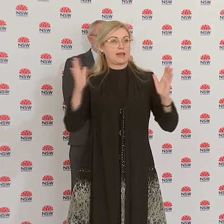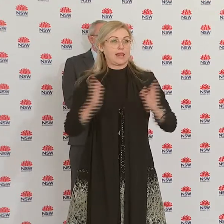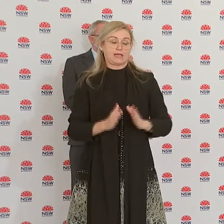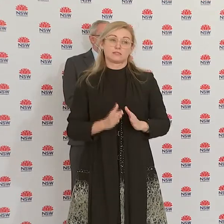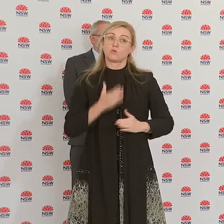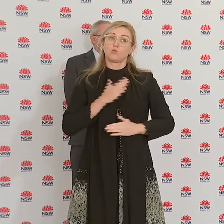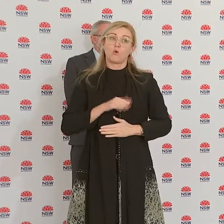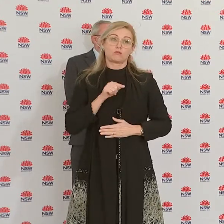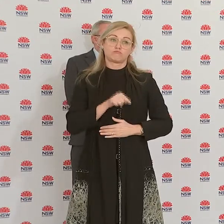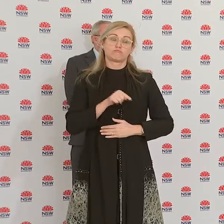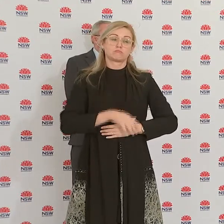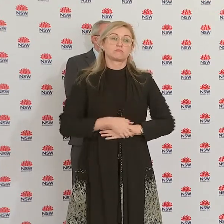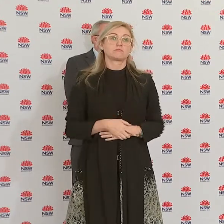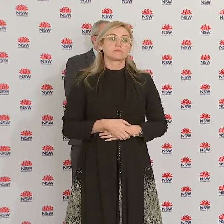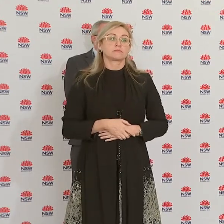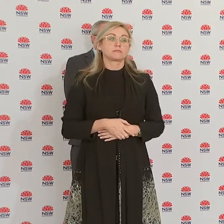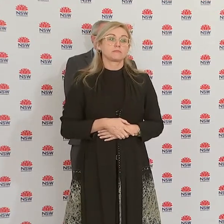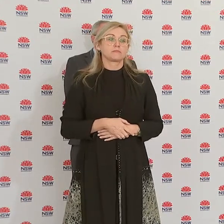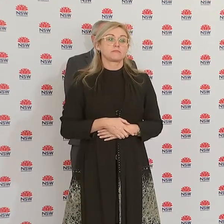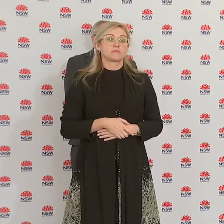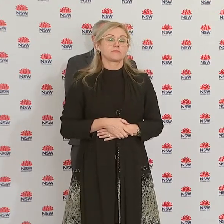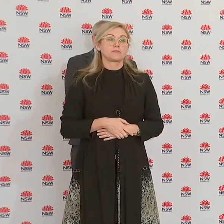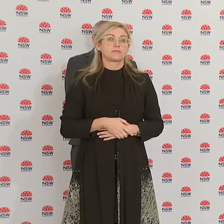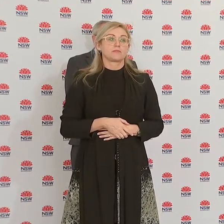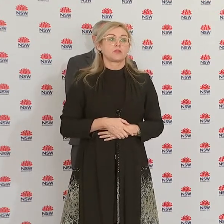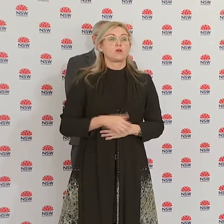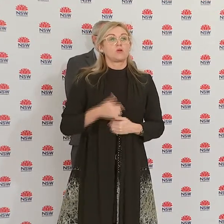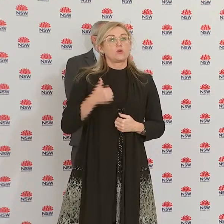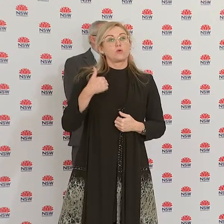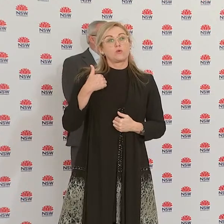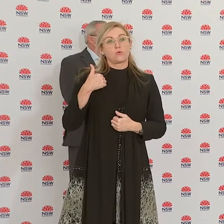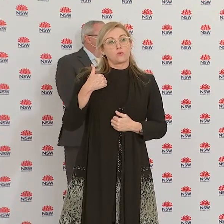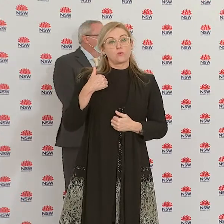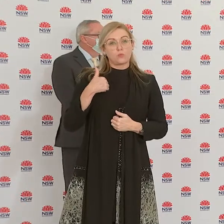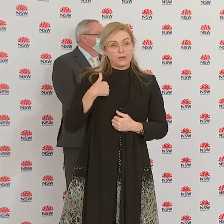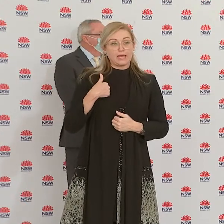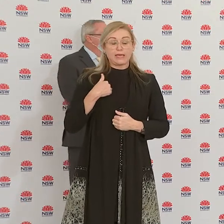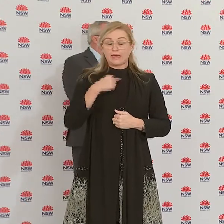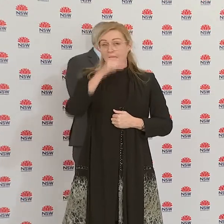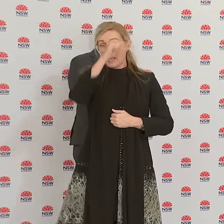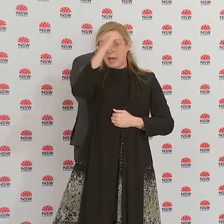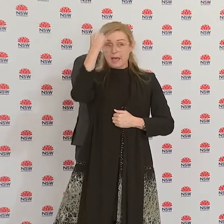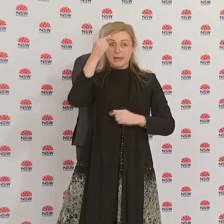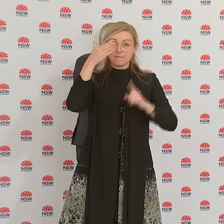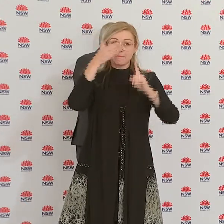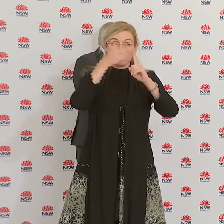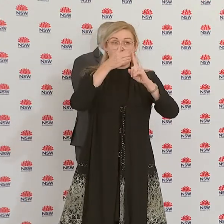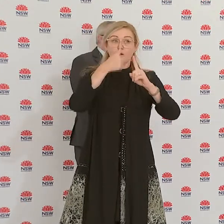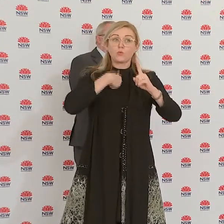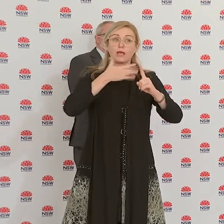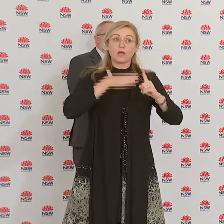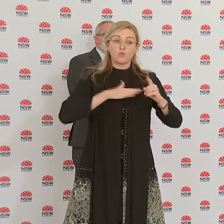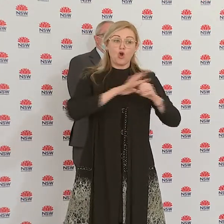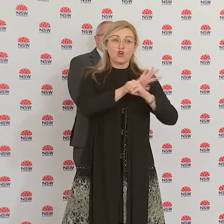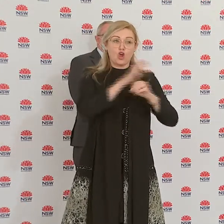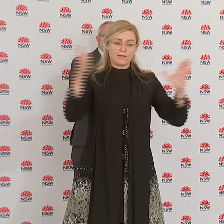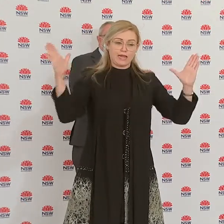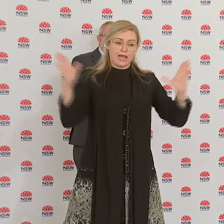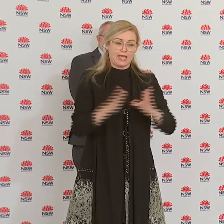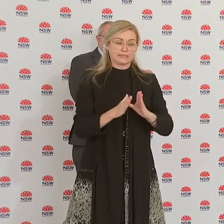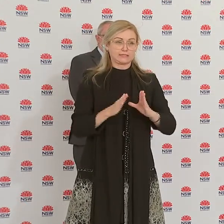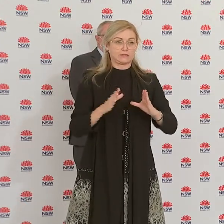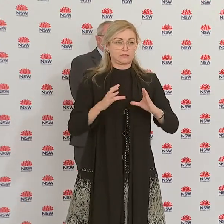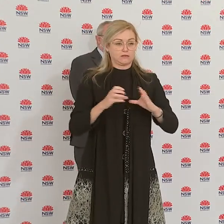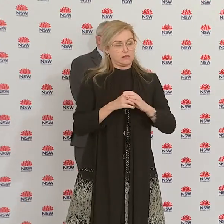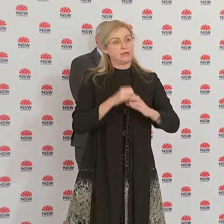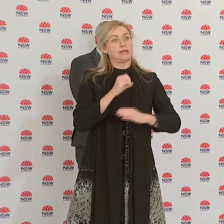way committed to not achieving a marked reduction and moving to zero community transmission. It is hard.